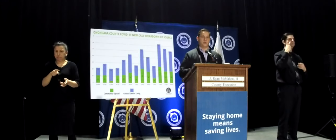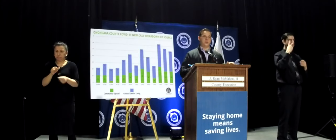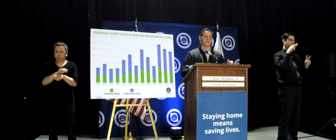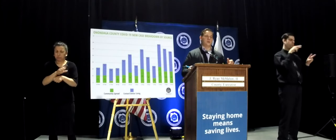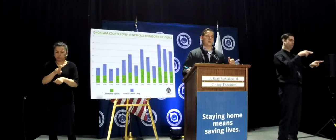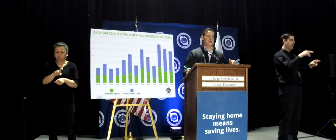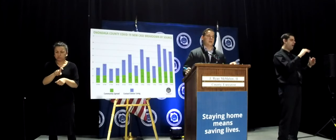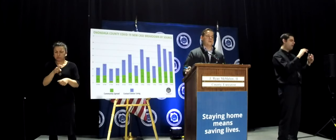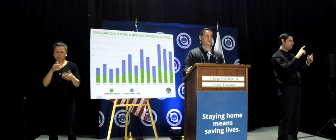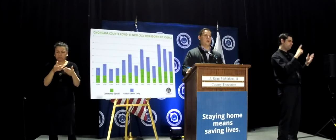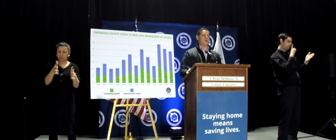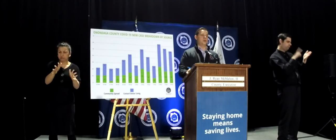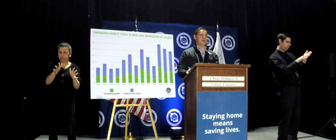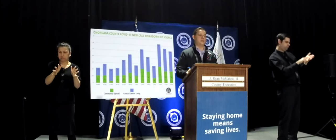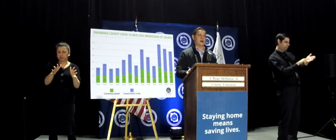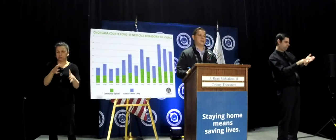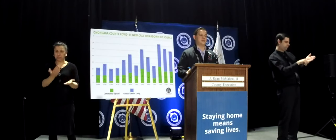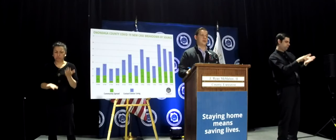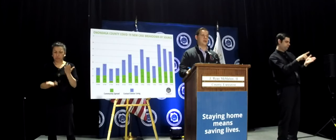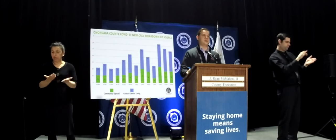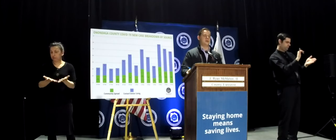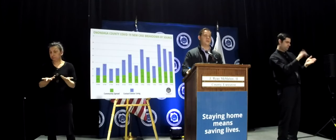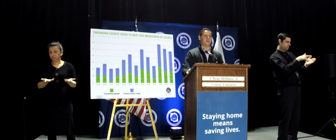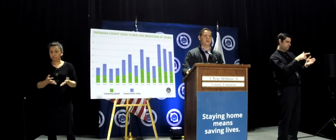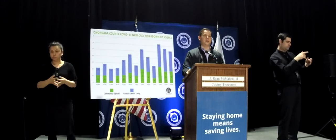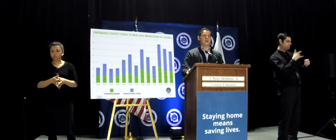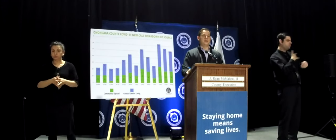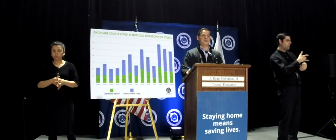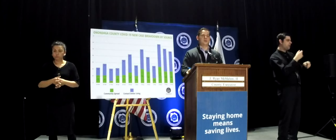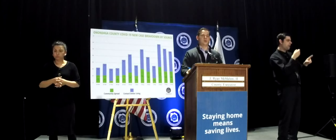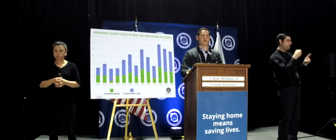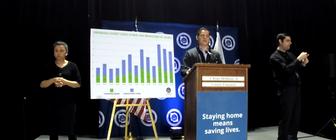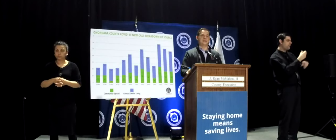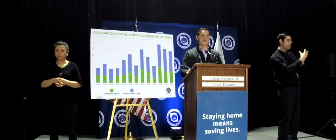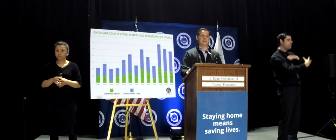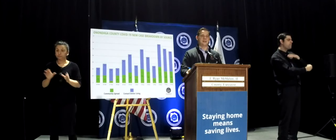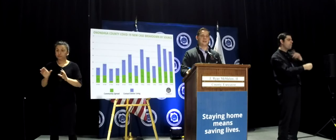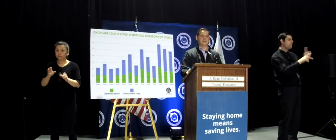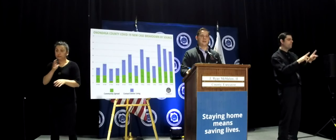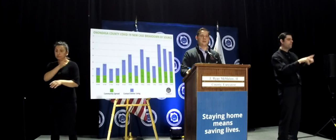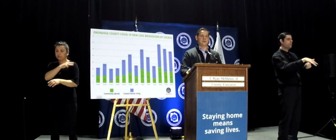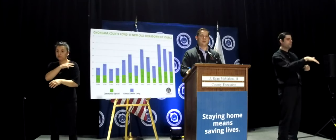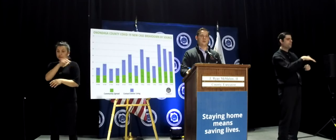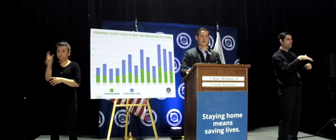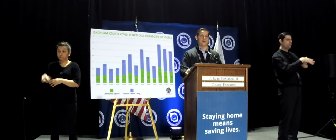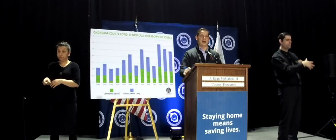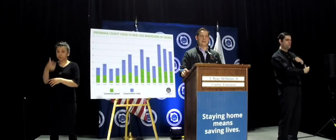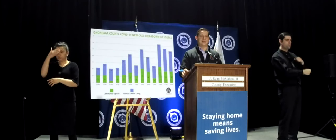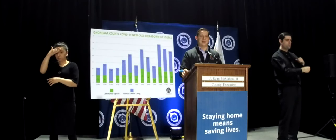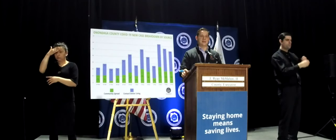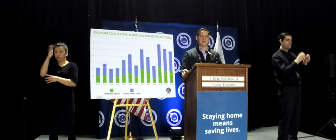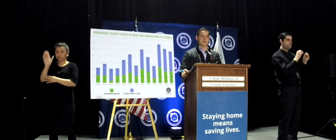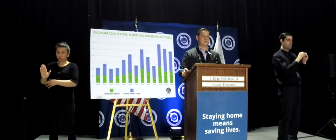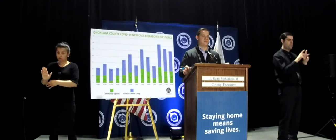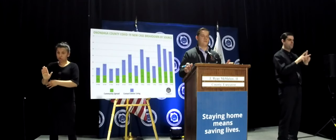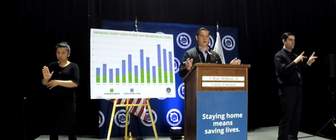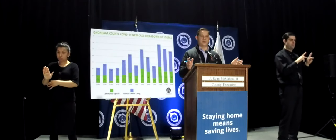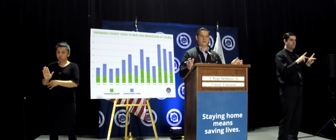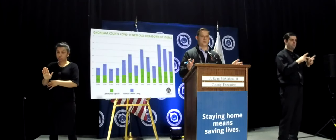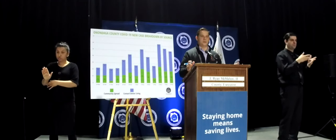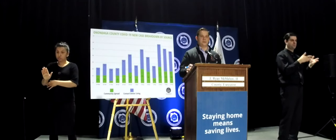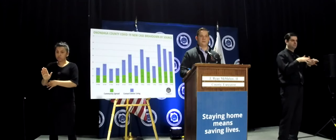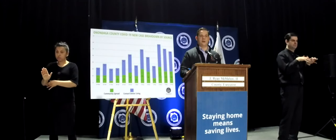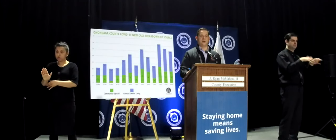those neighborhoods. Even when you get a positive case, the ability to socially distance to avoid contacts is